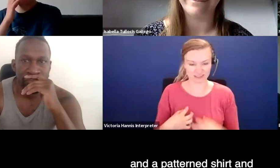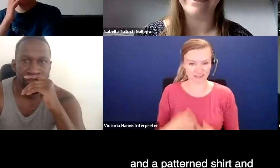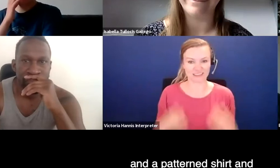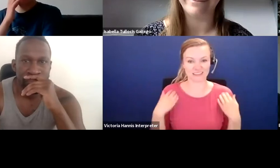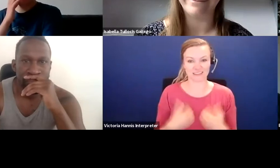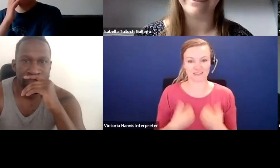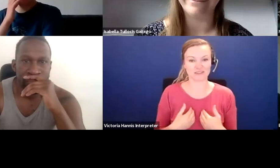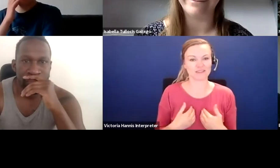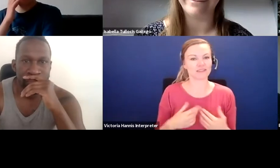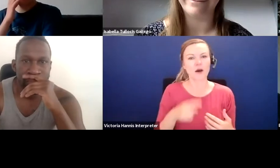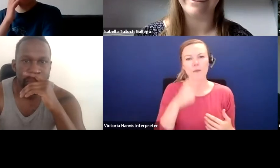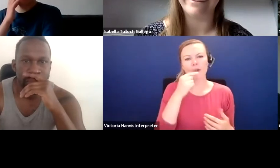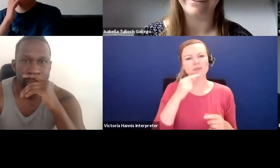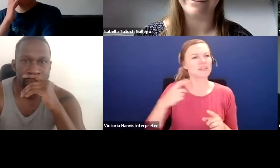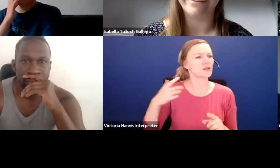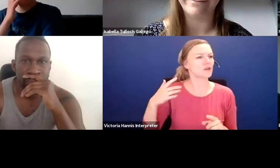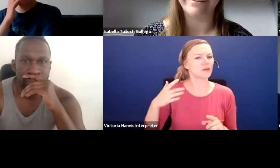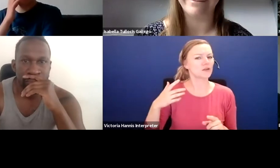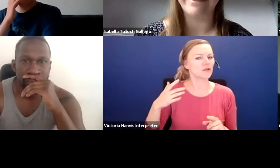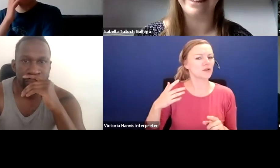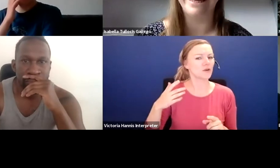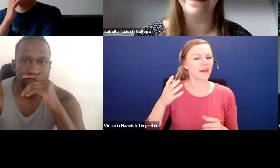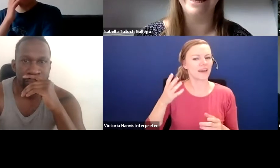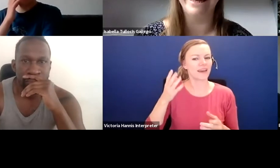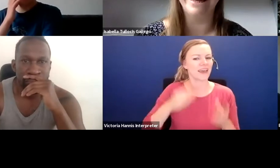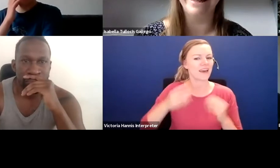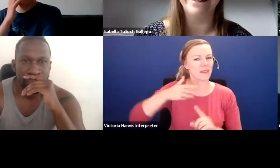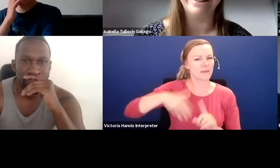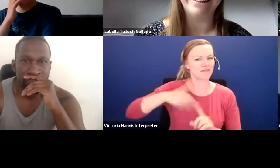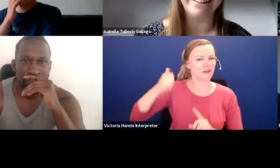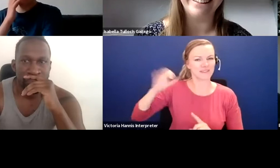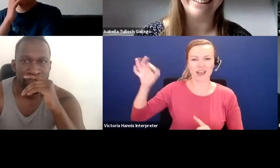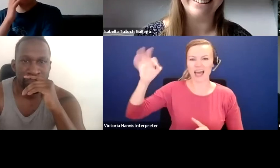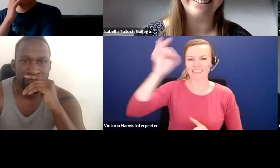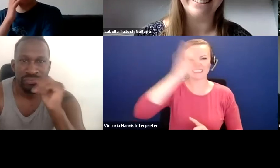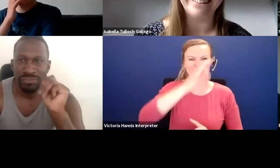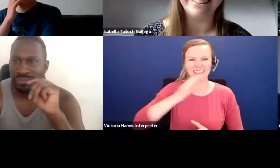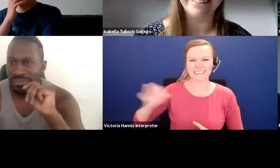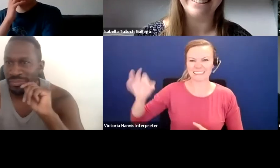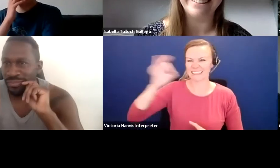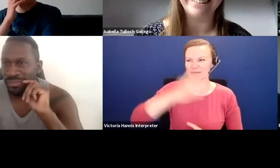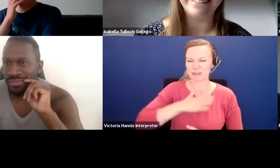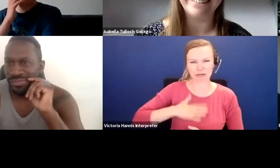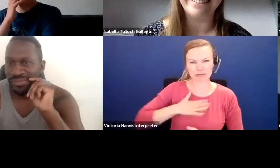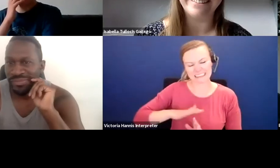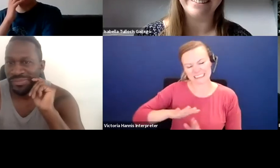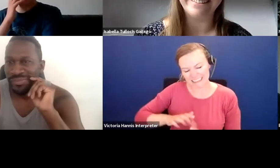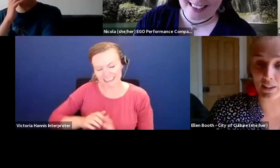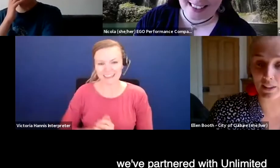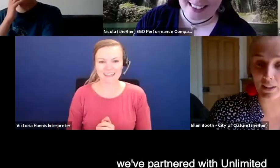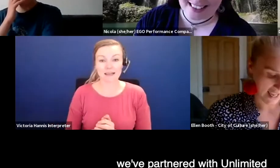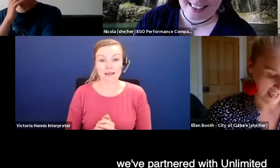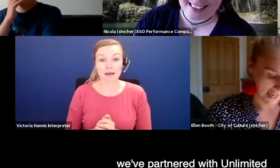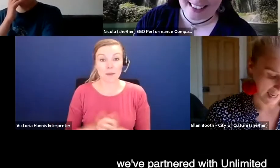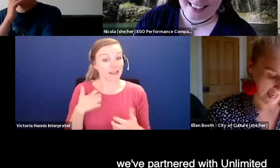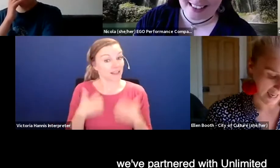also hear or see some flies that have joined me for our session today. Yeah, it's really exciting that we've partnered with